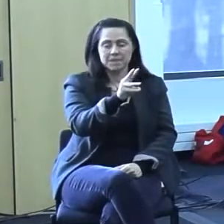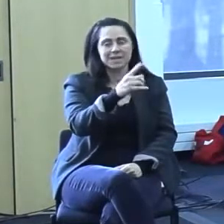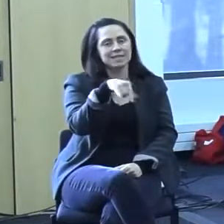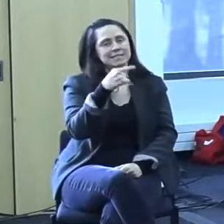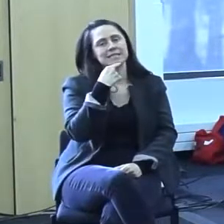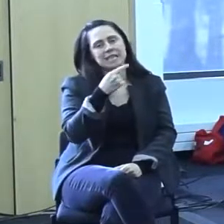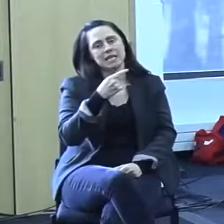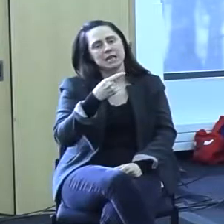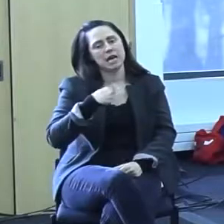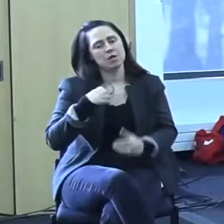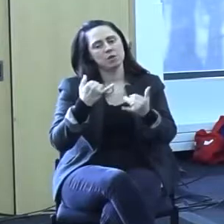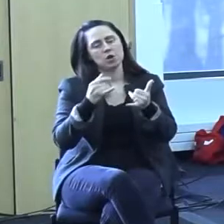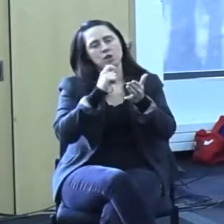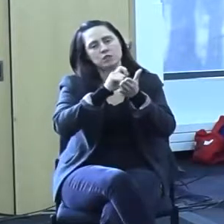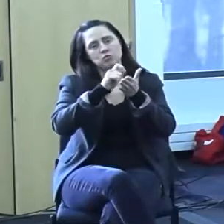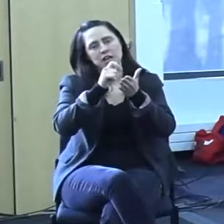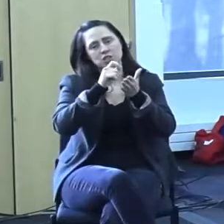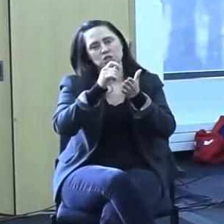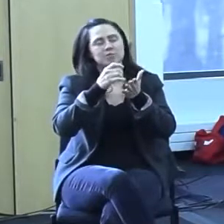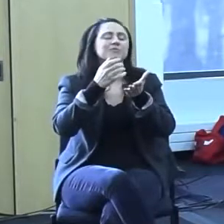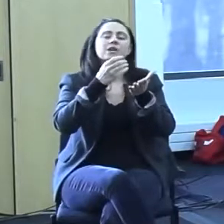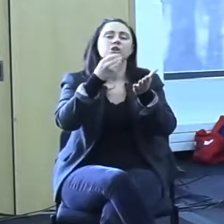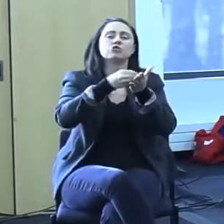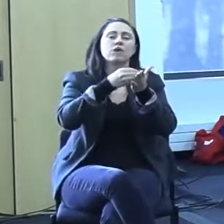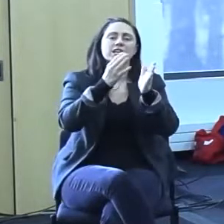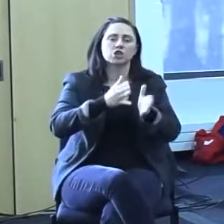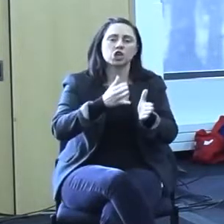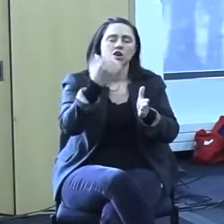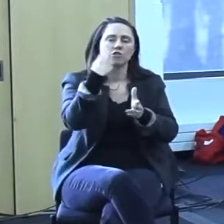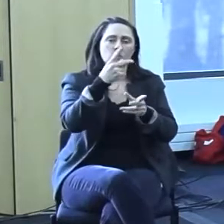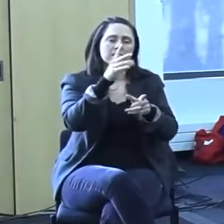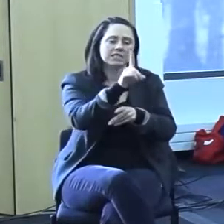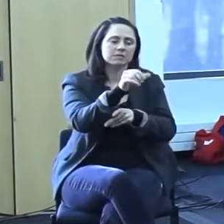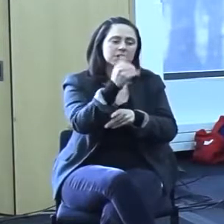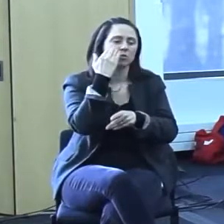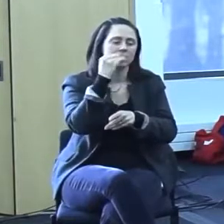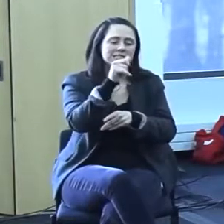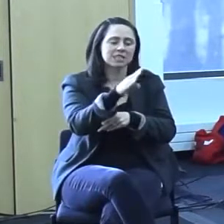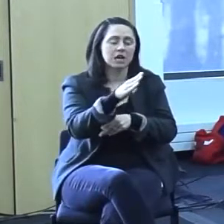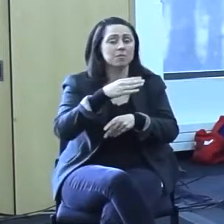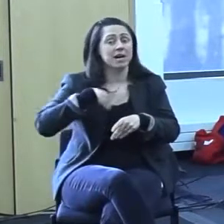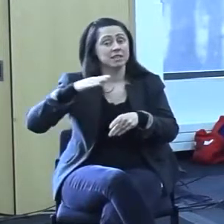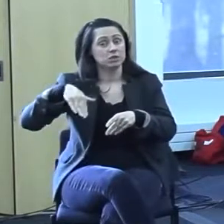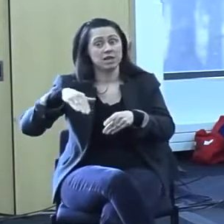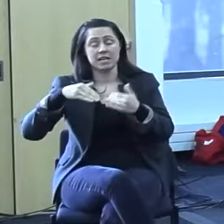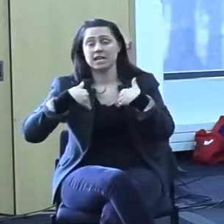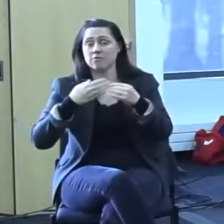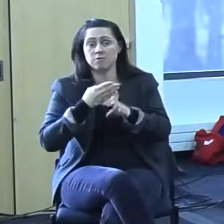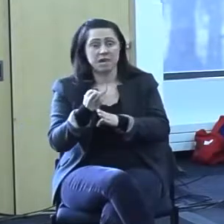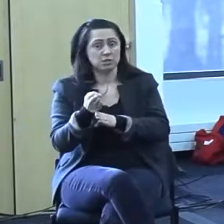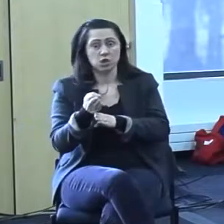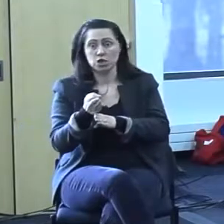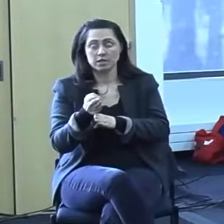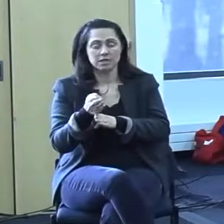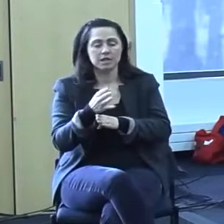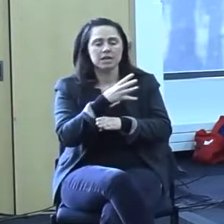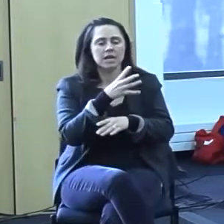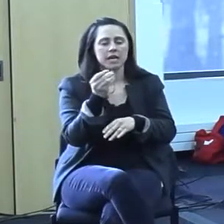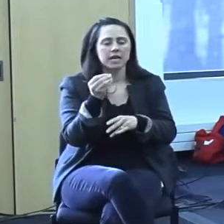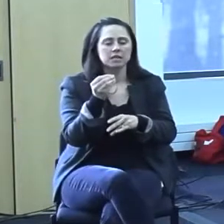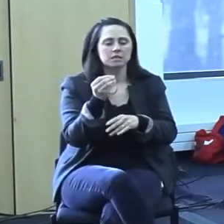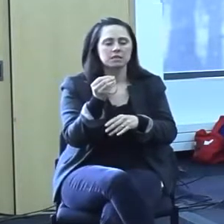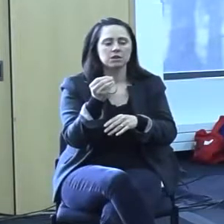said, I am the current treasurer of Disability Awareness Club. I do not yet have a major,